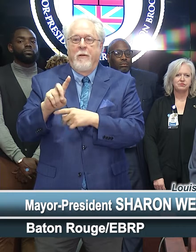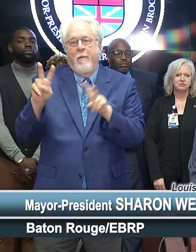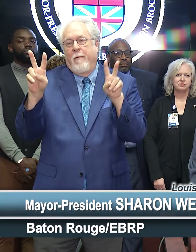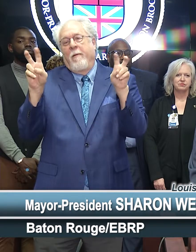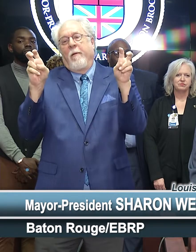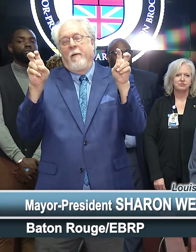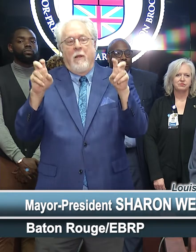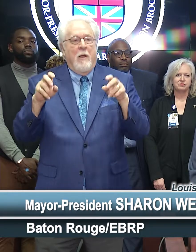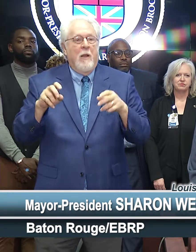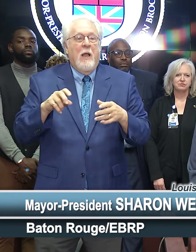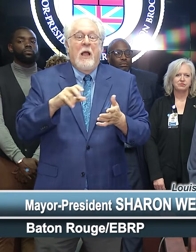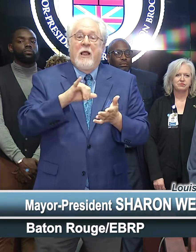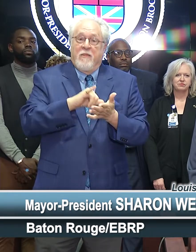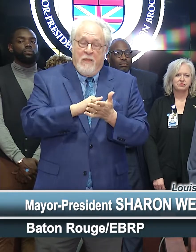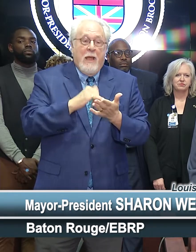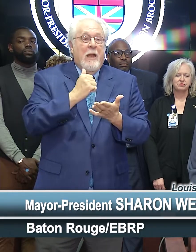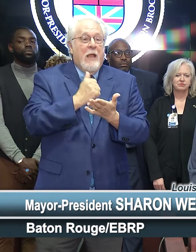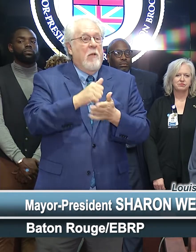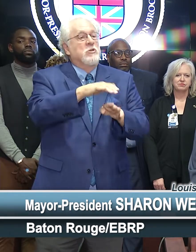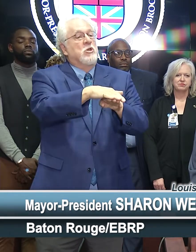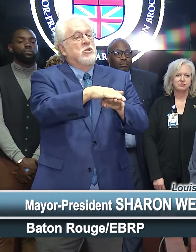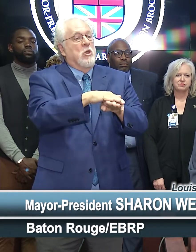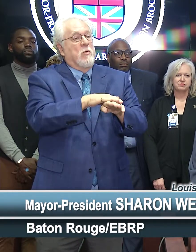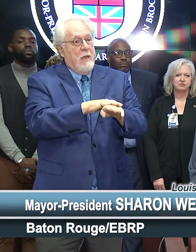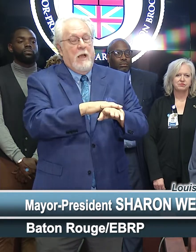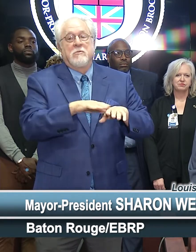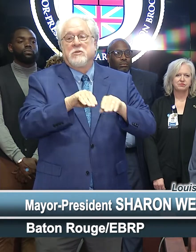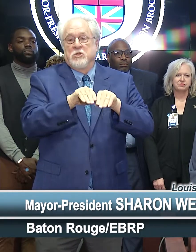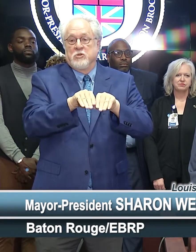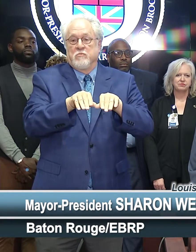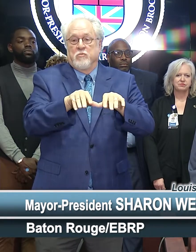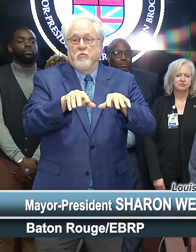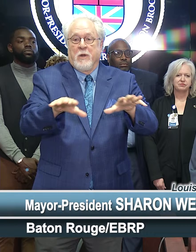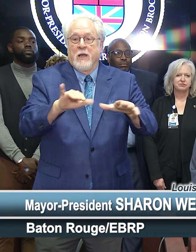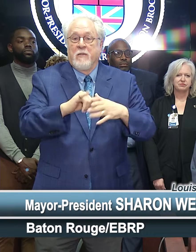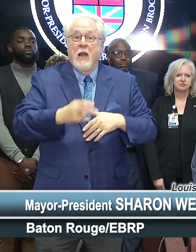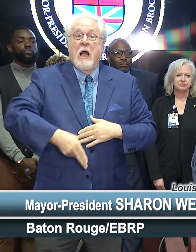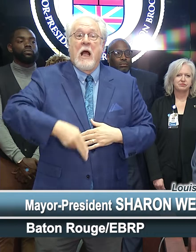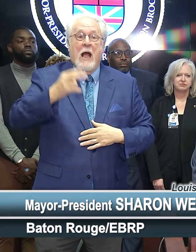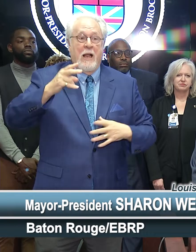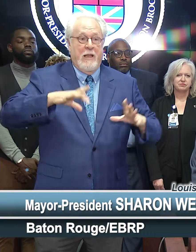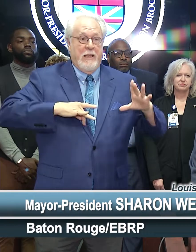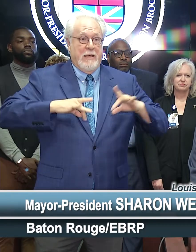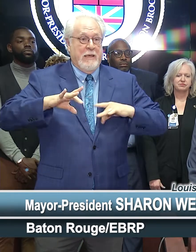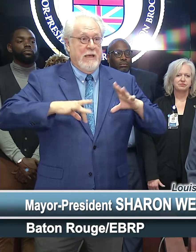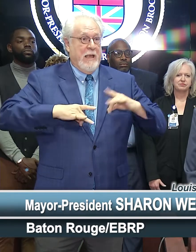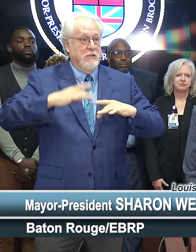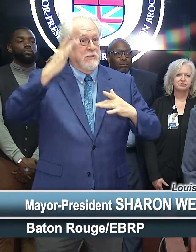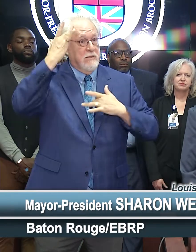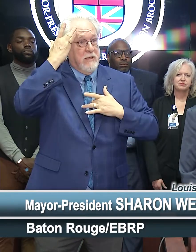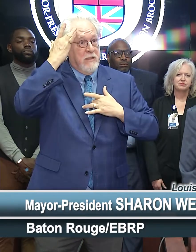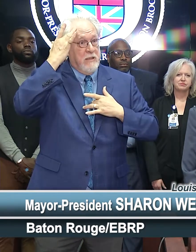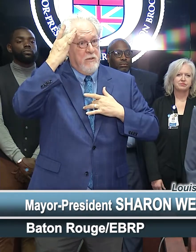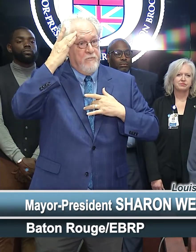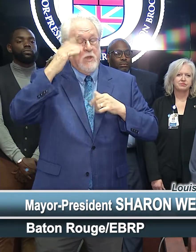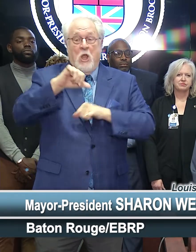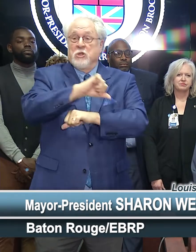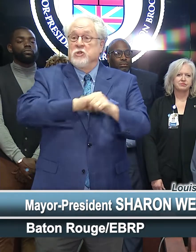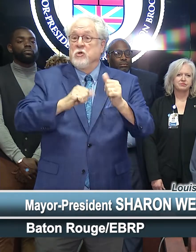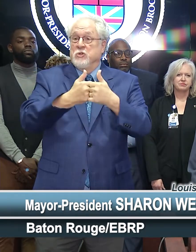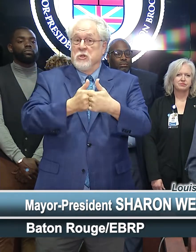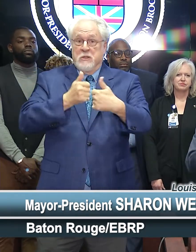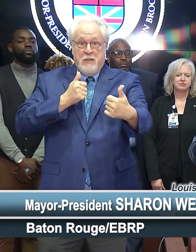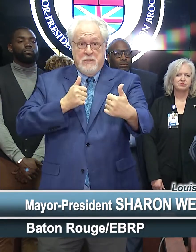actions that stop or slow down the spread of this highly contagious disease. Social